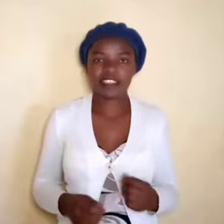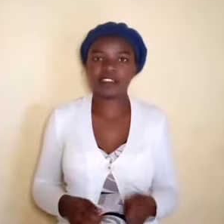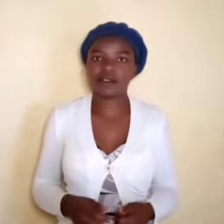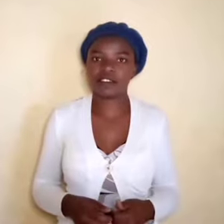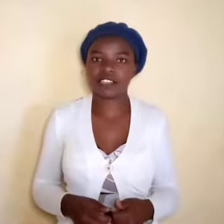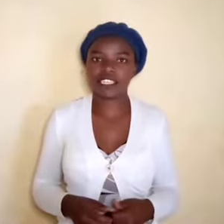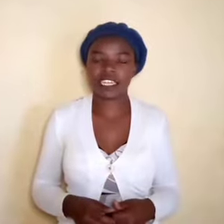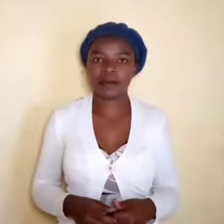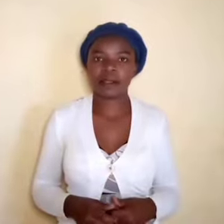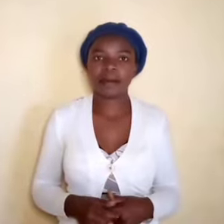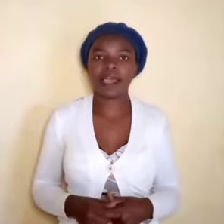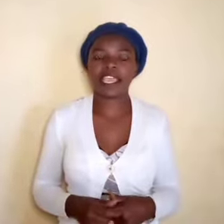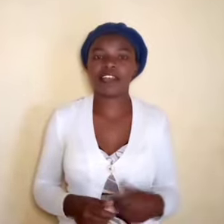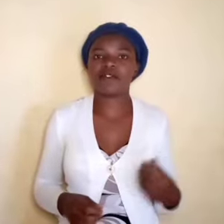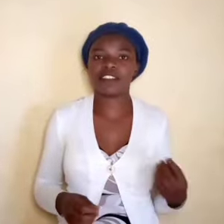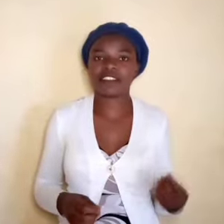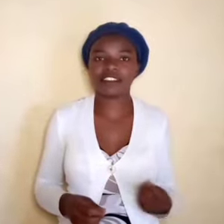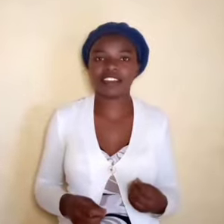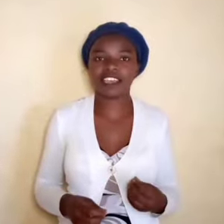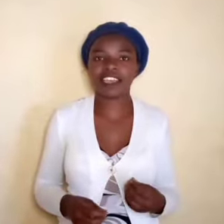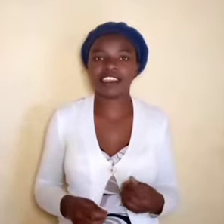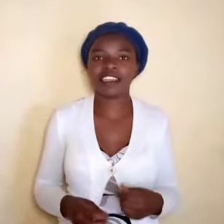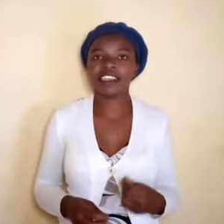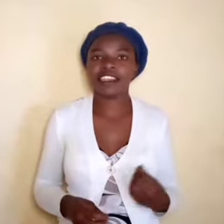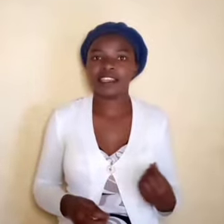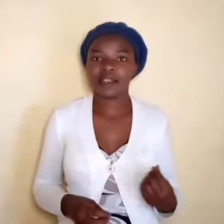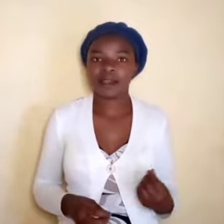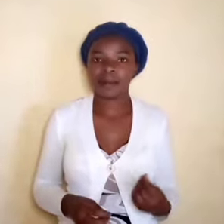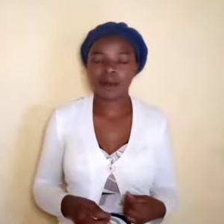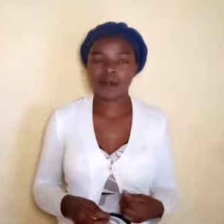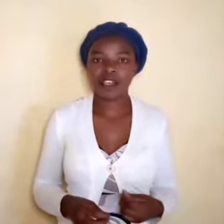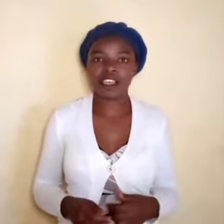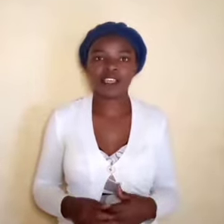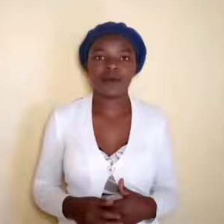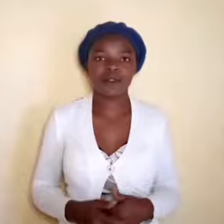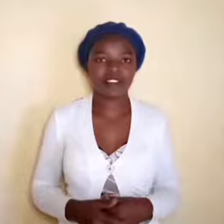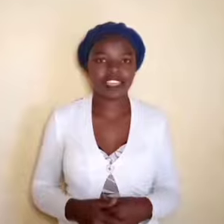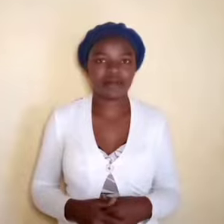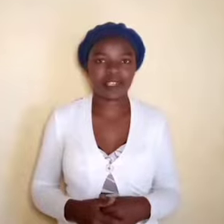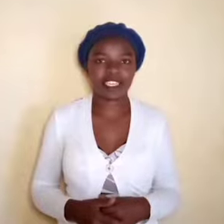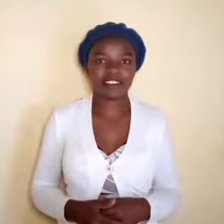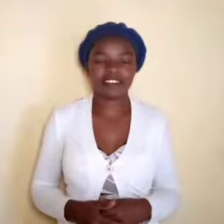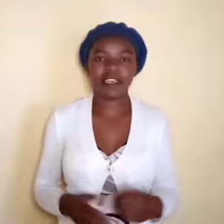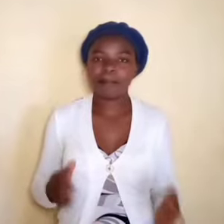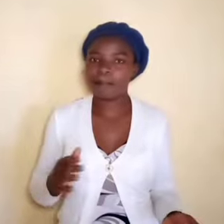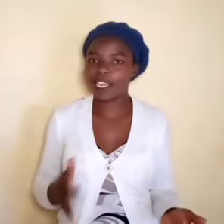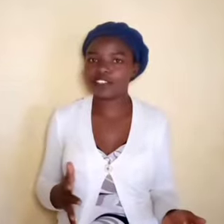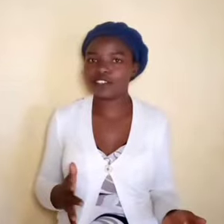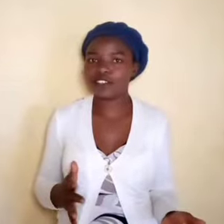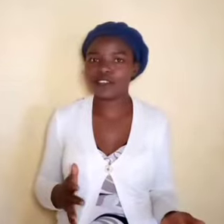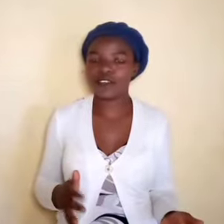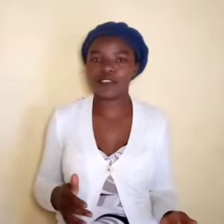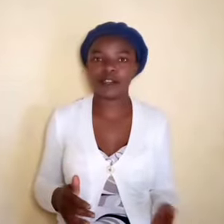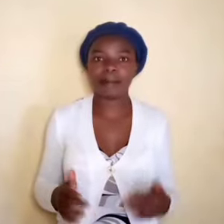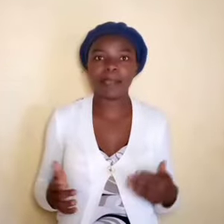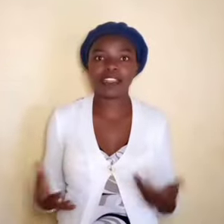was written by a Franciscan monk whose name is Melchior or